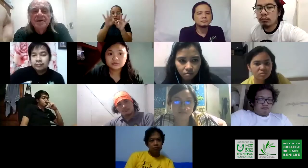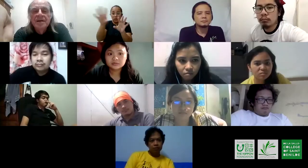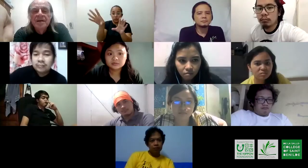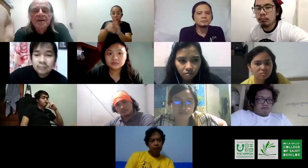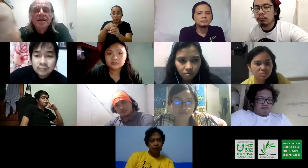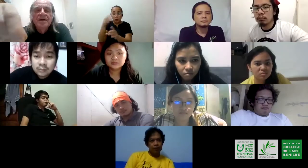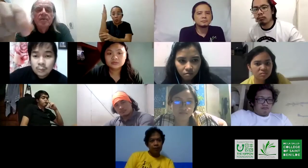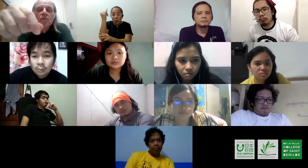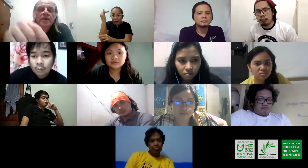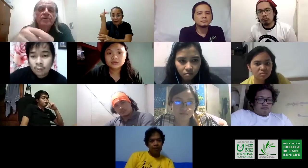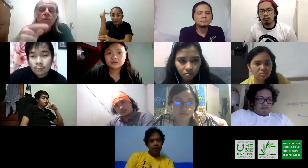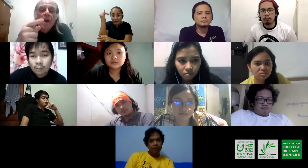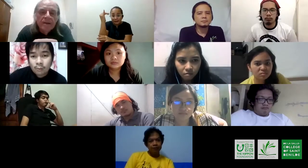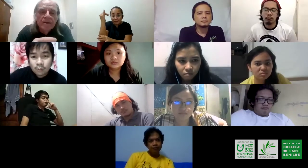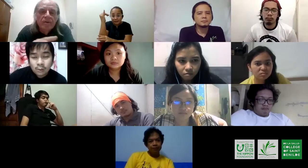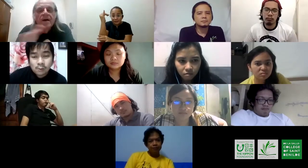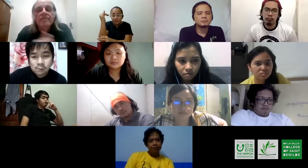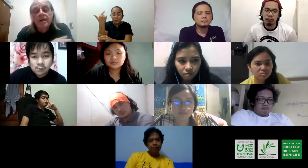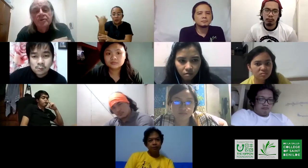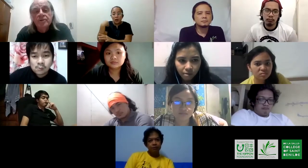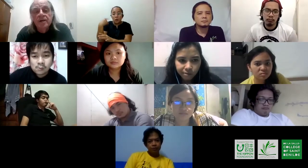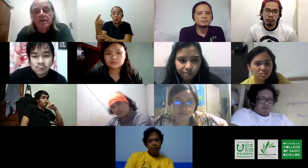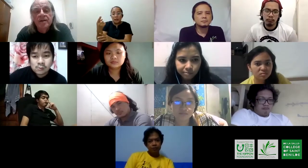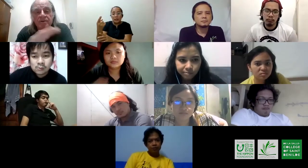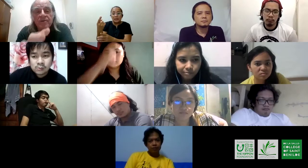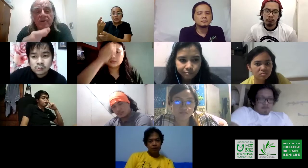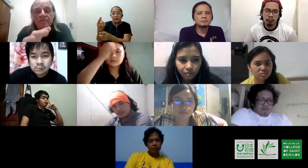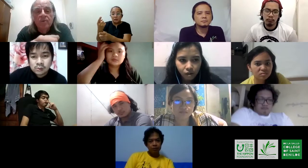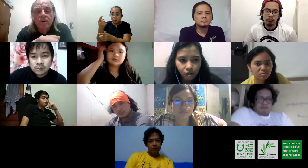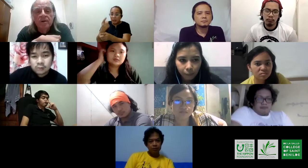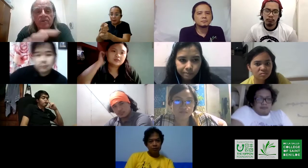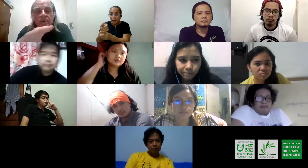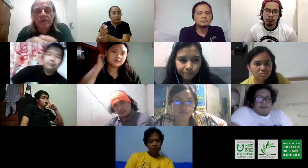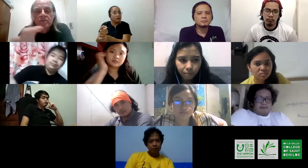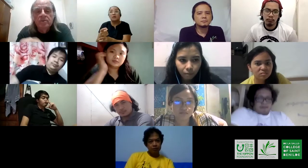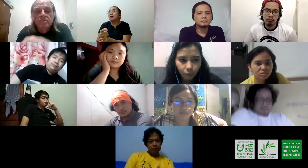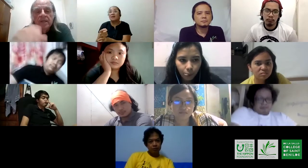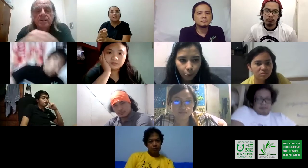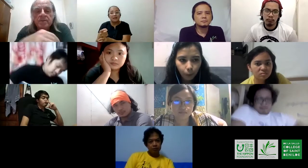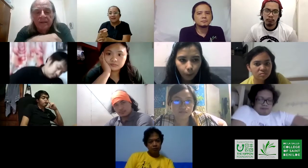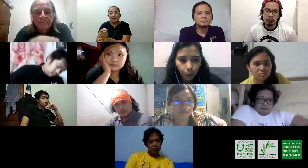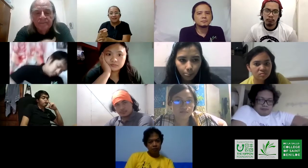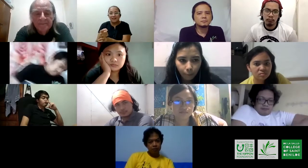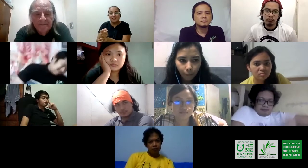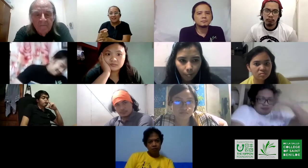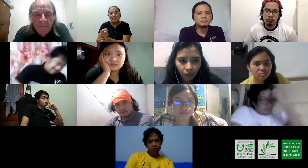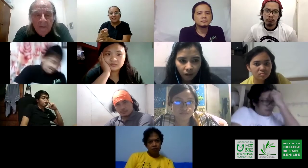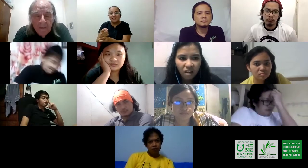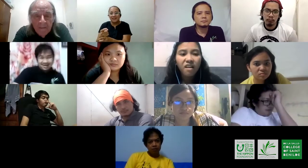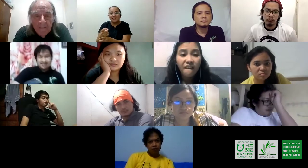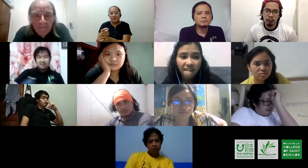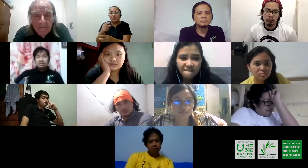because with right, you have a head shake. And so therefore you need to teach that.